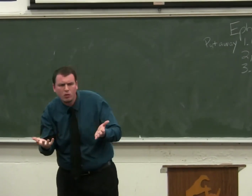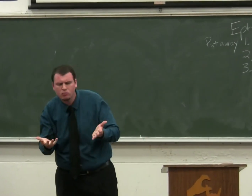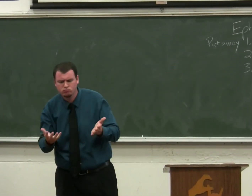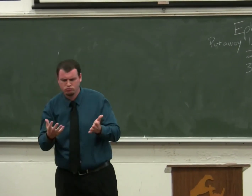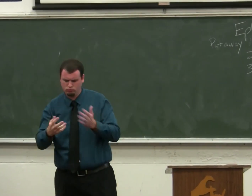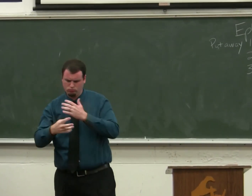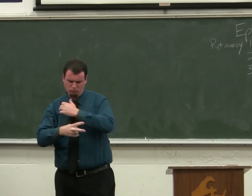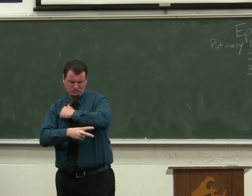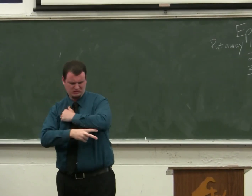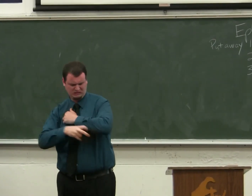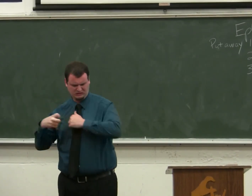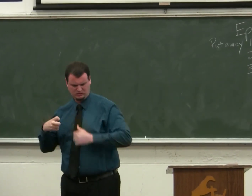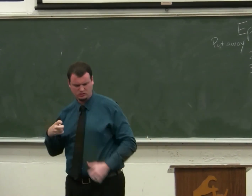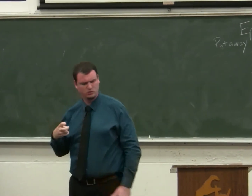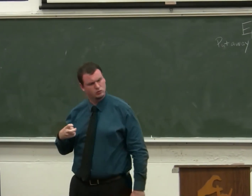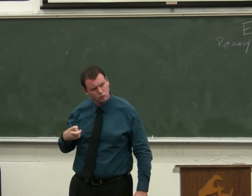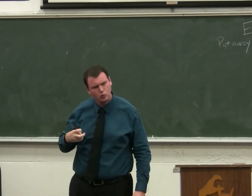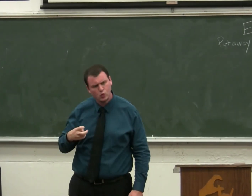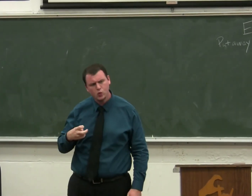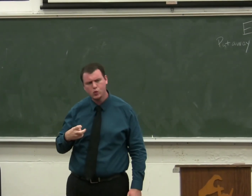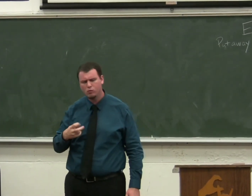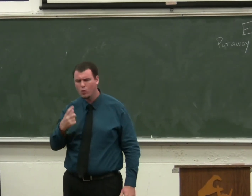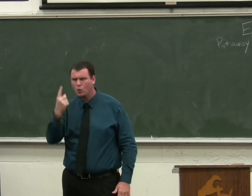So we see these biblical examples here.